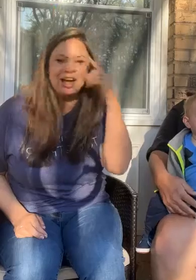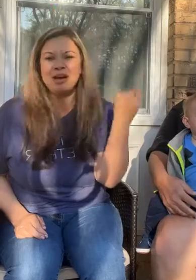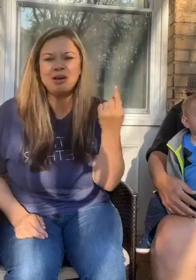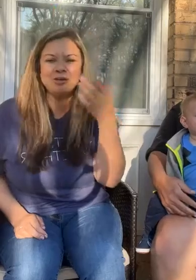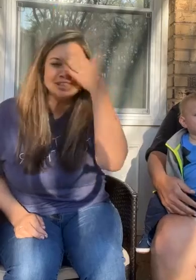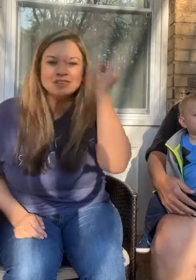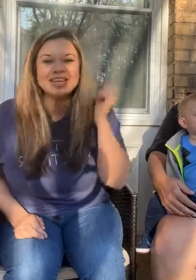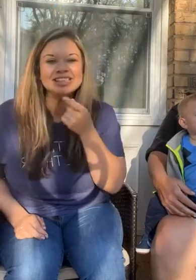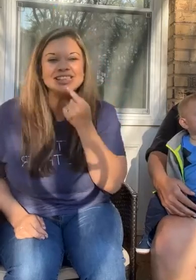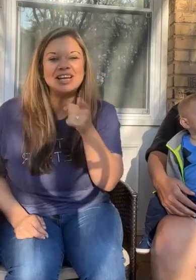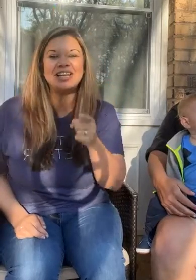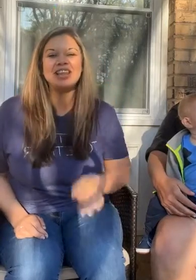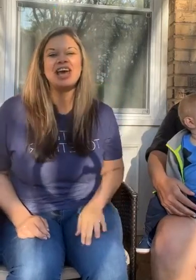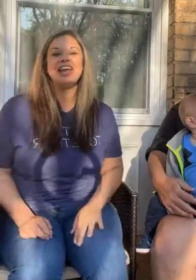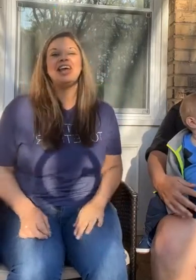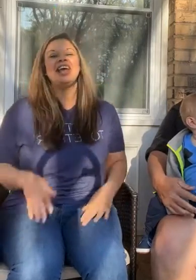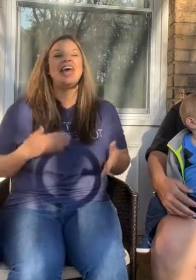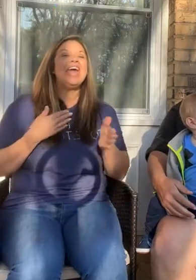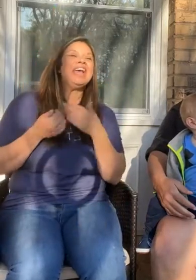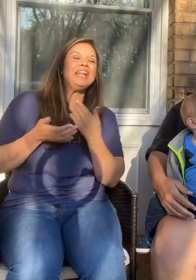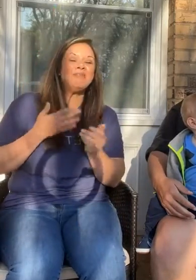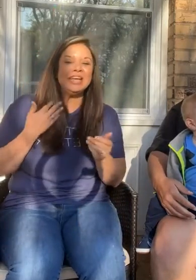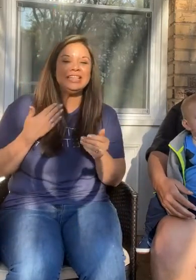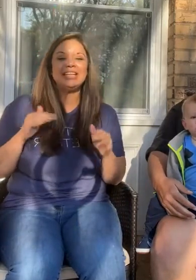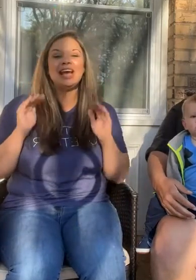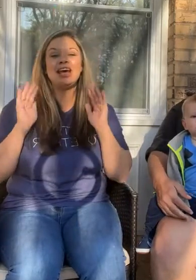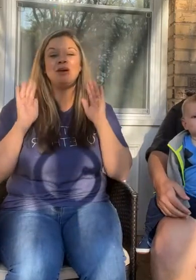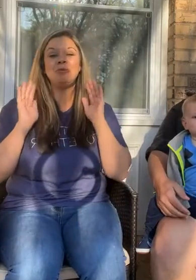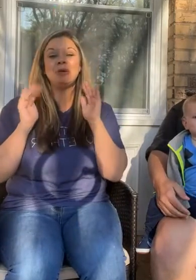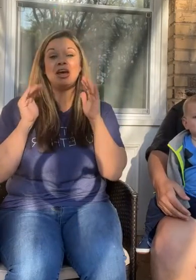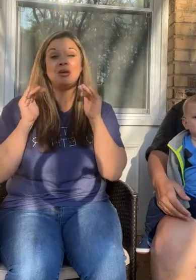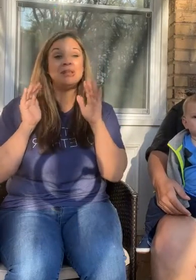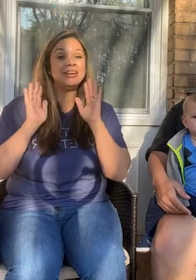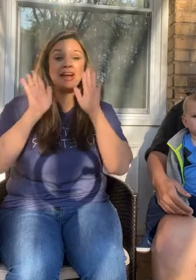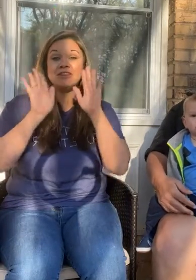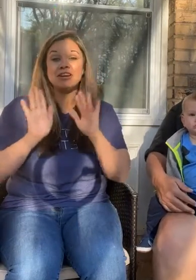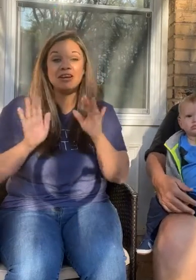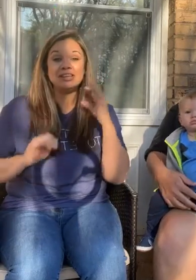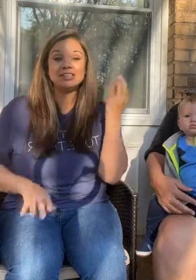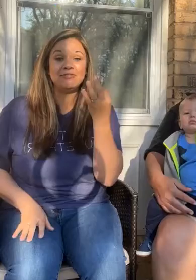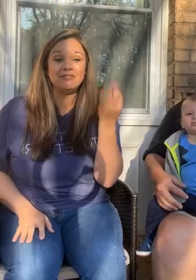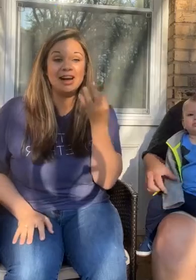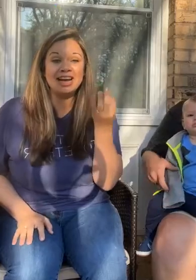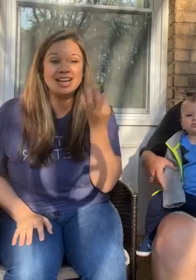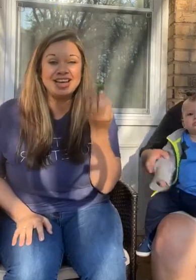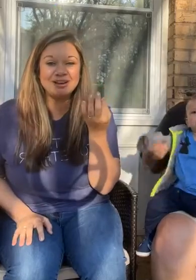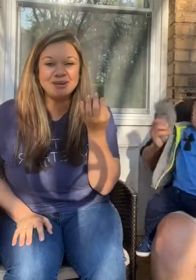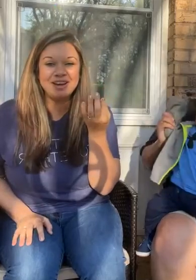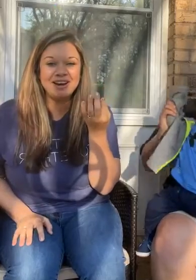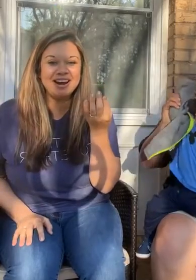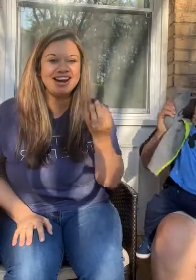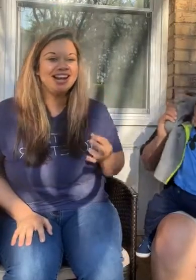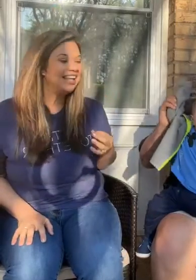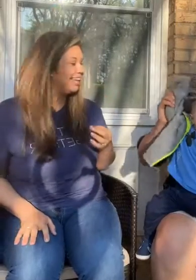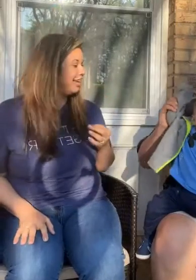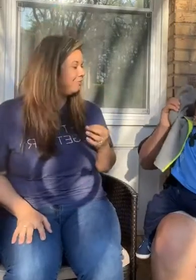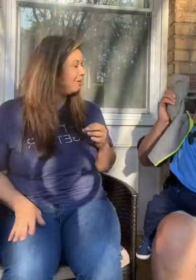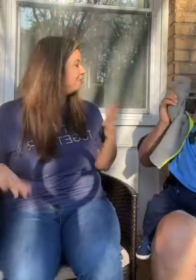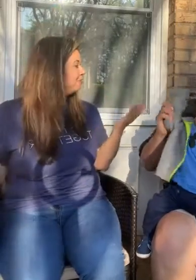I always forget to tell y'all that. Anyways, I hope that you're having an awesome Friday like we are. Yep. What have we